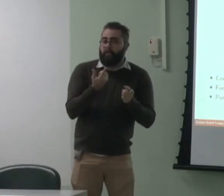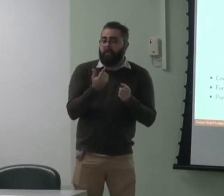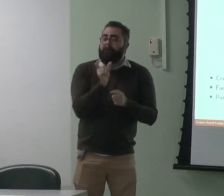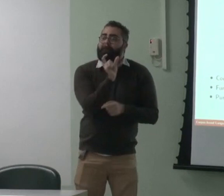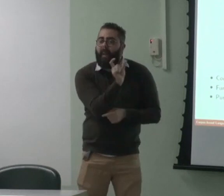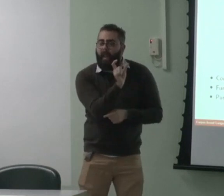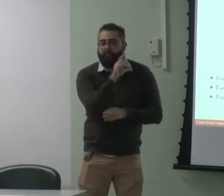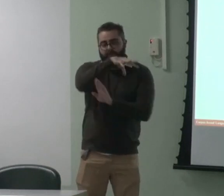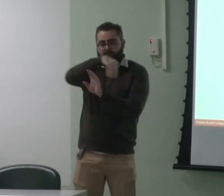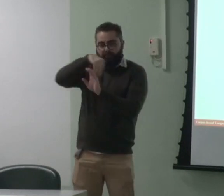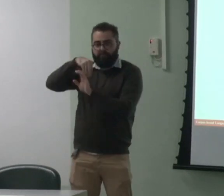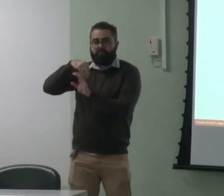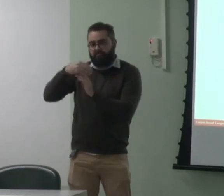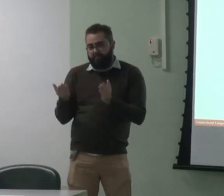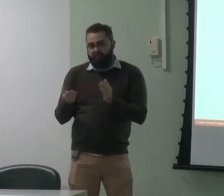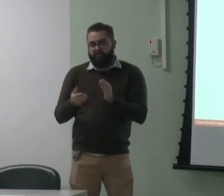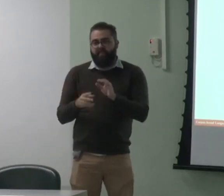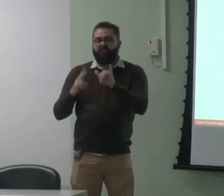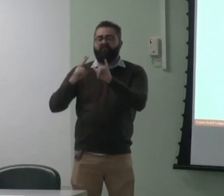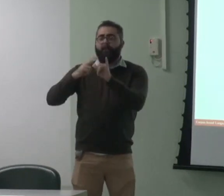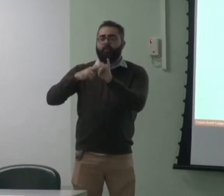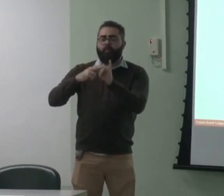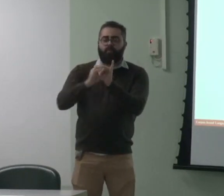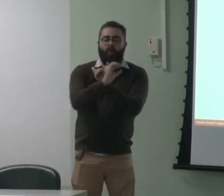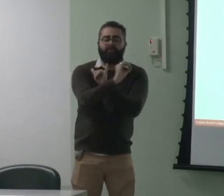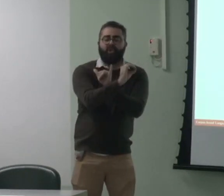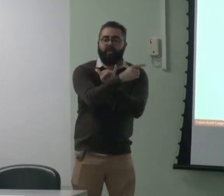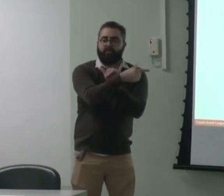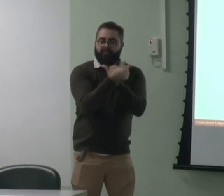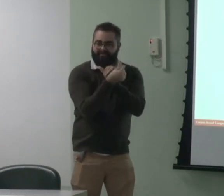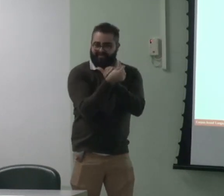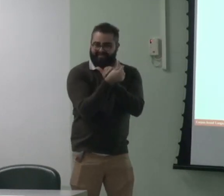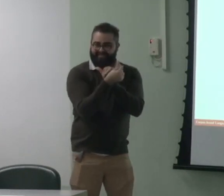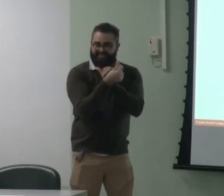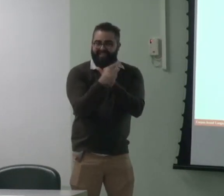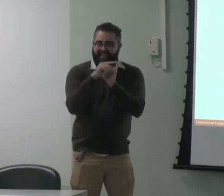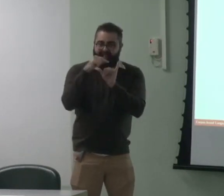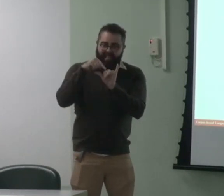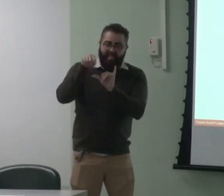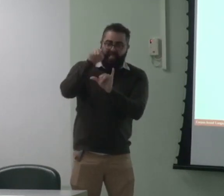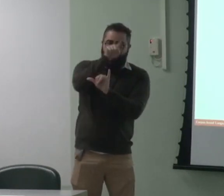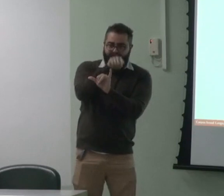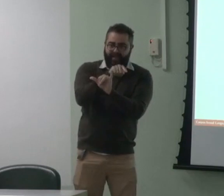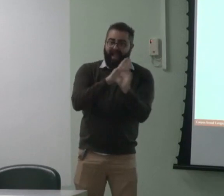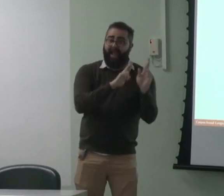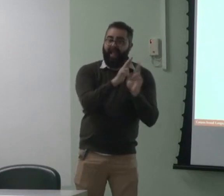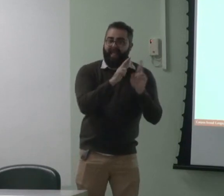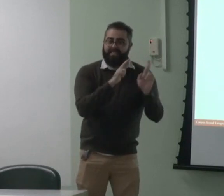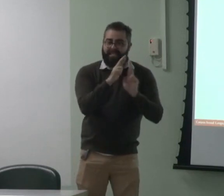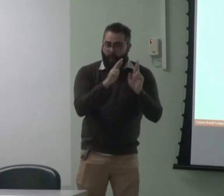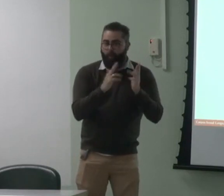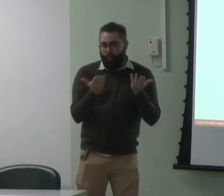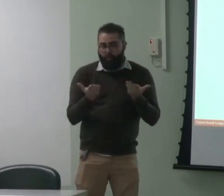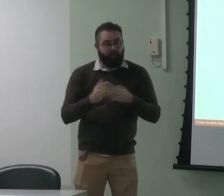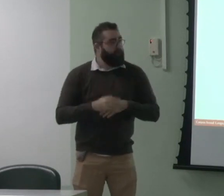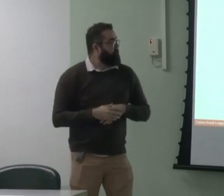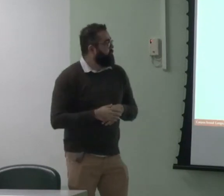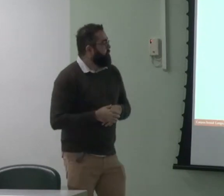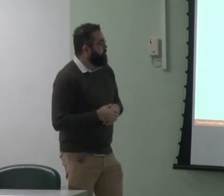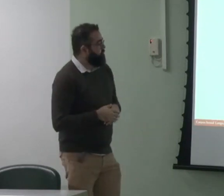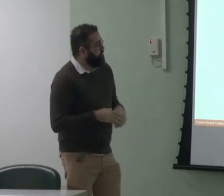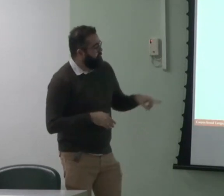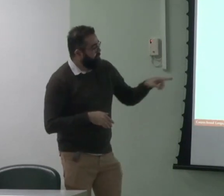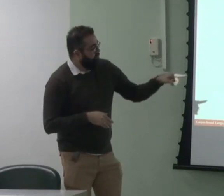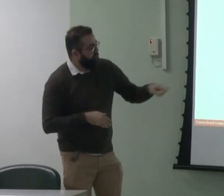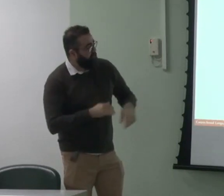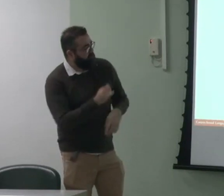So that means that the relations here are not always, not all of them are dependencies in the strictly